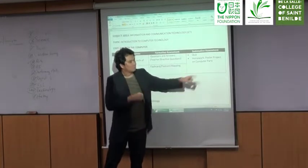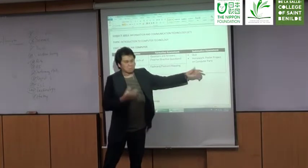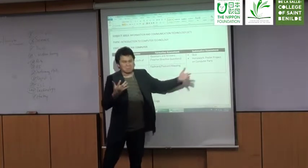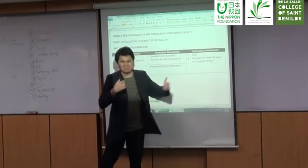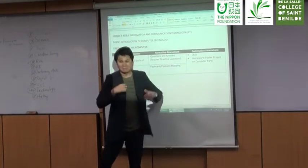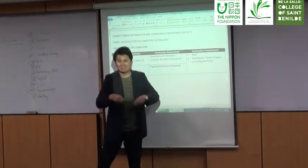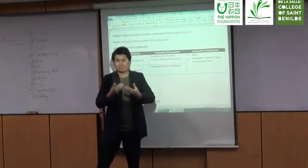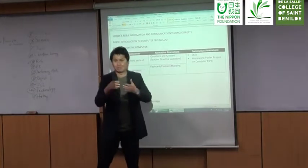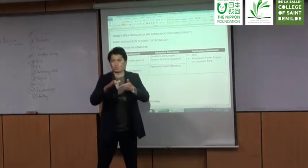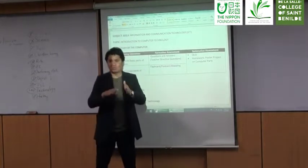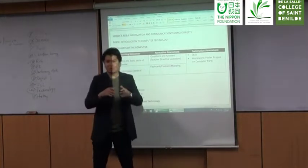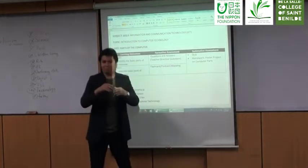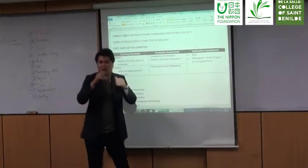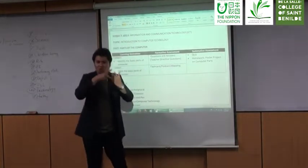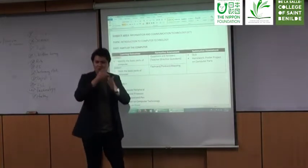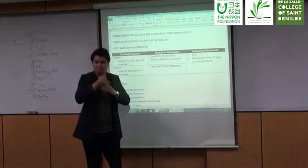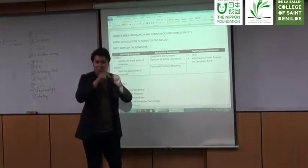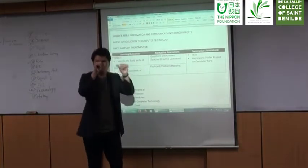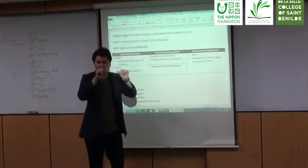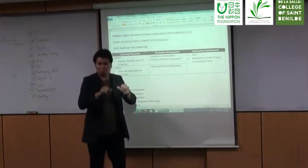successful